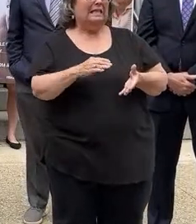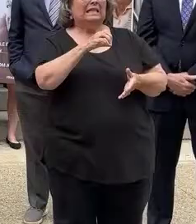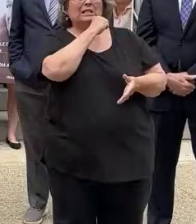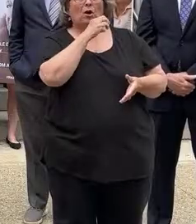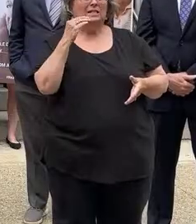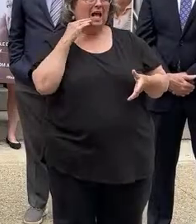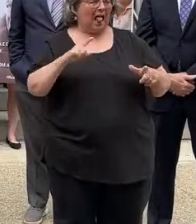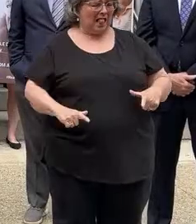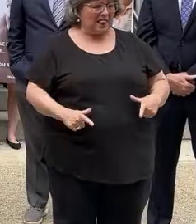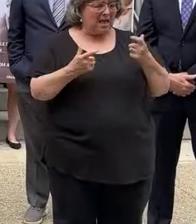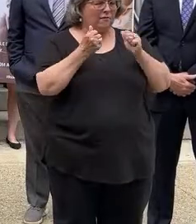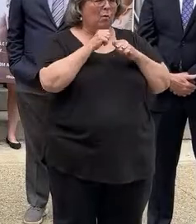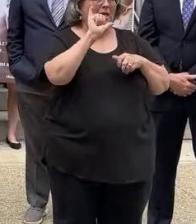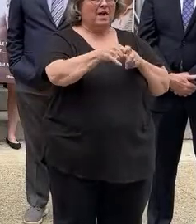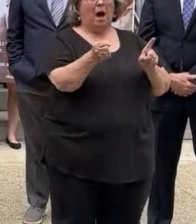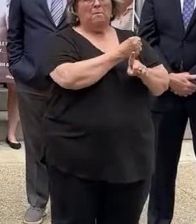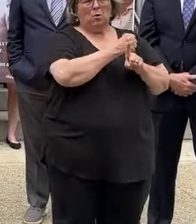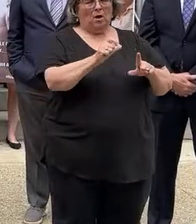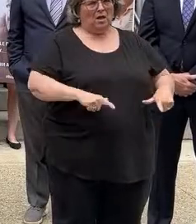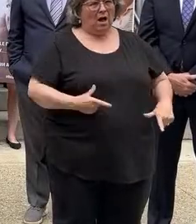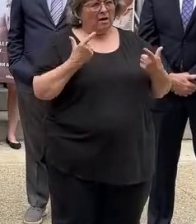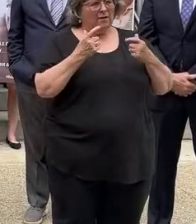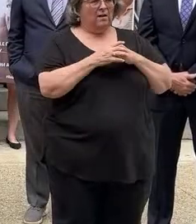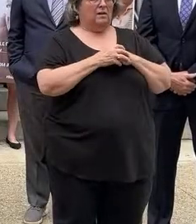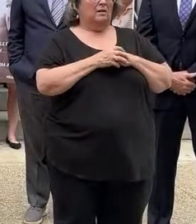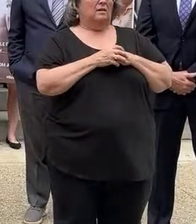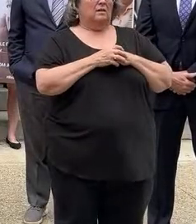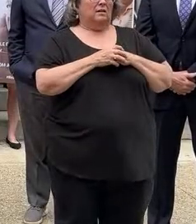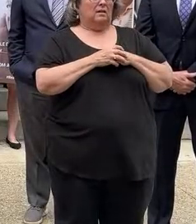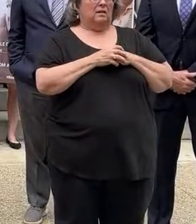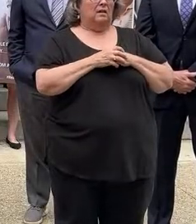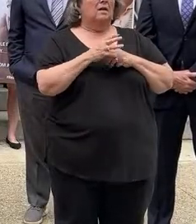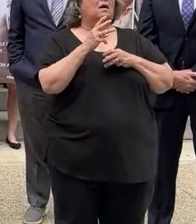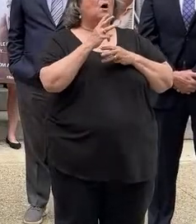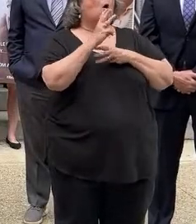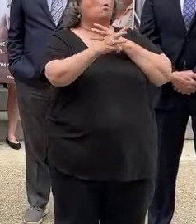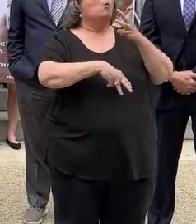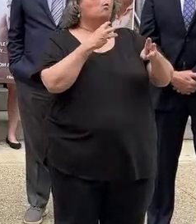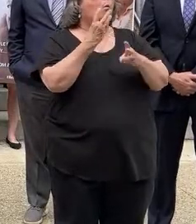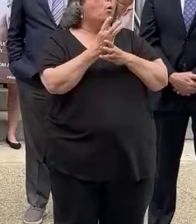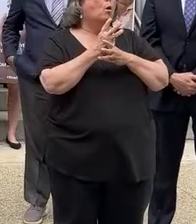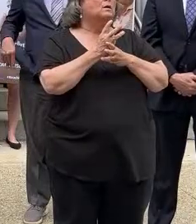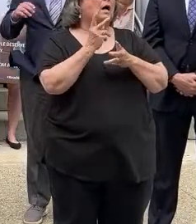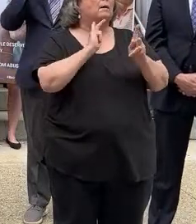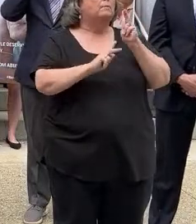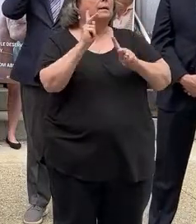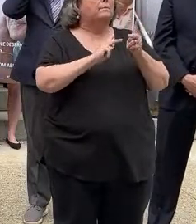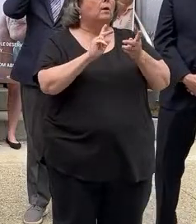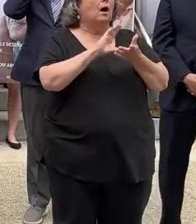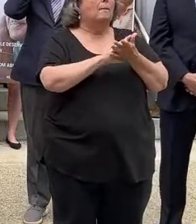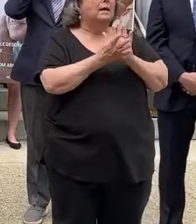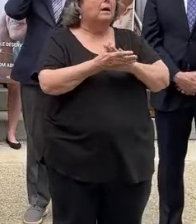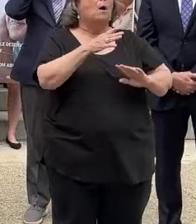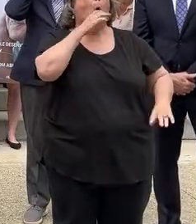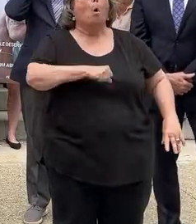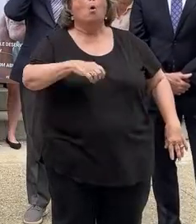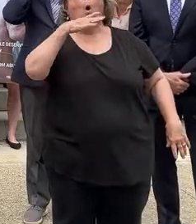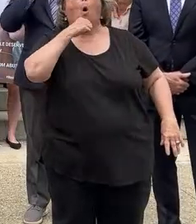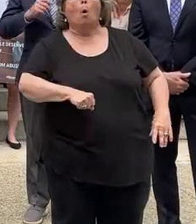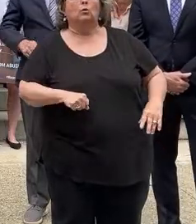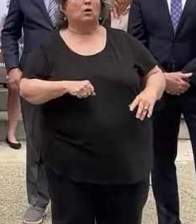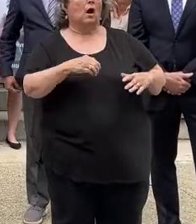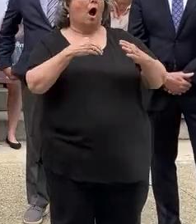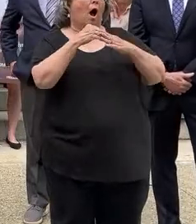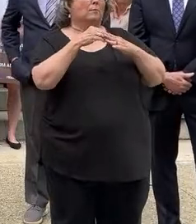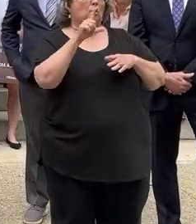live with any type of abuse in their lives. With the global population of older adults expected to double by